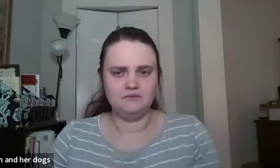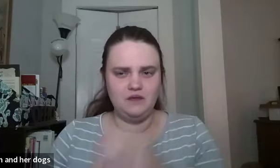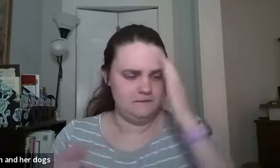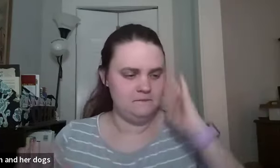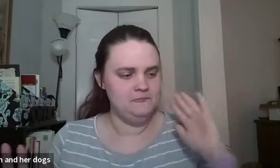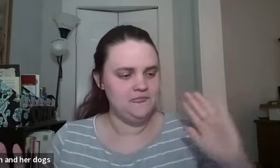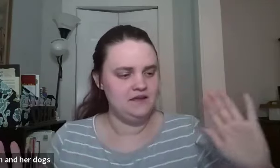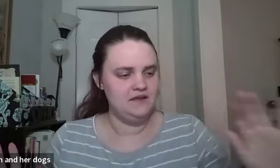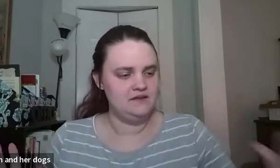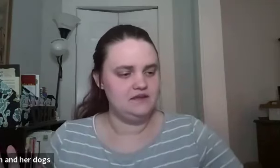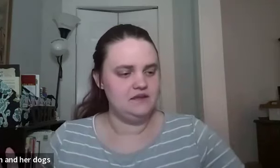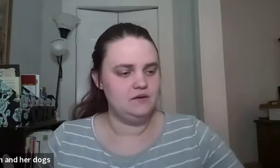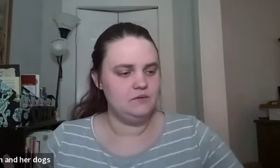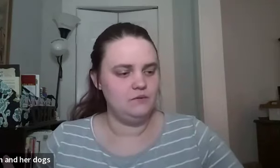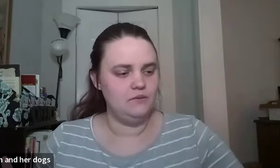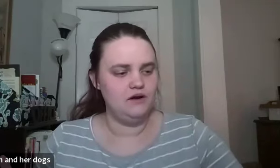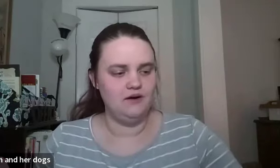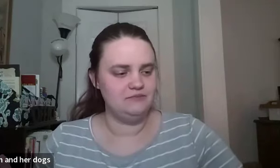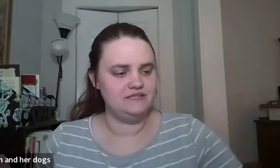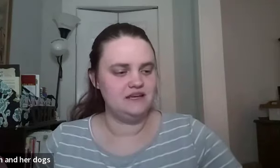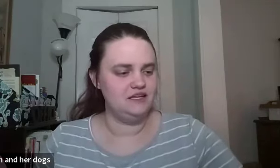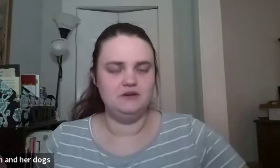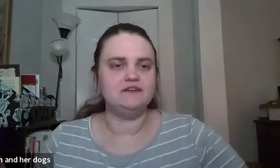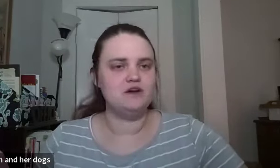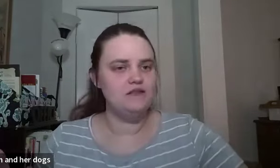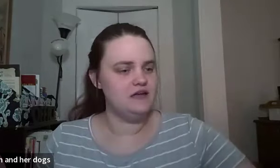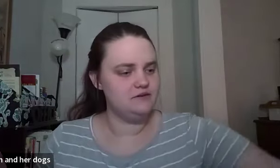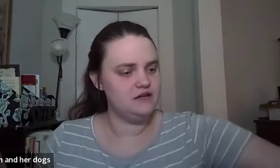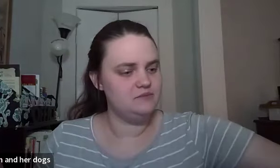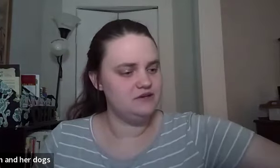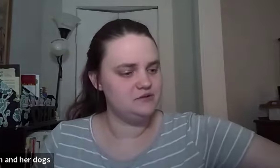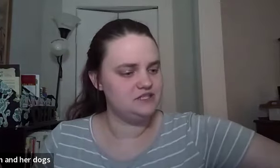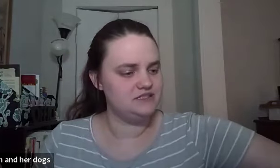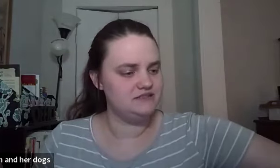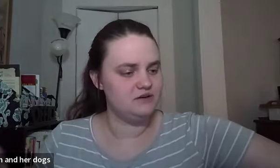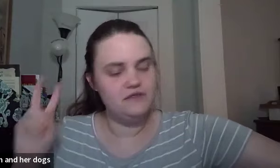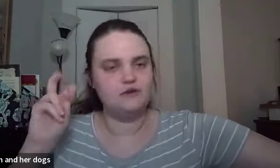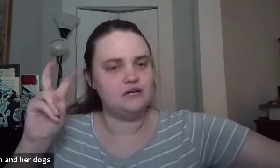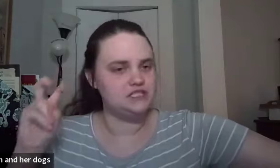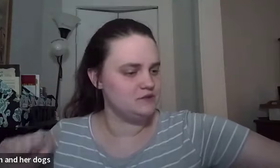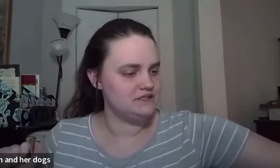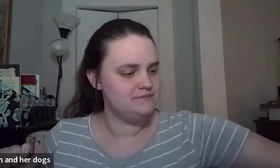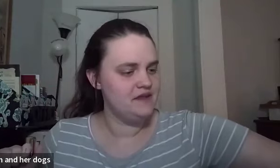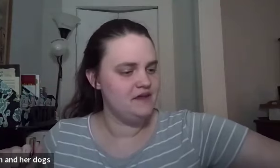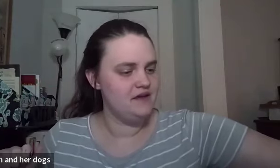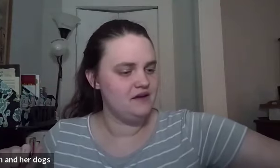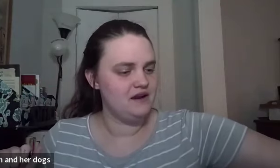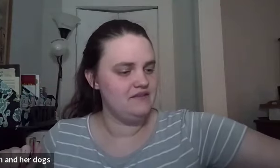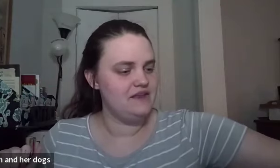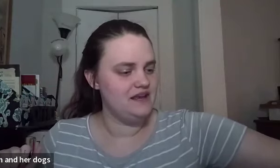Okay. Then oh, Miss Katie, you give us all the other WH questions, all the question words. All right. The next